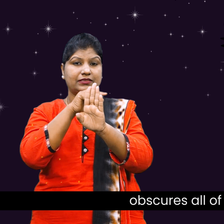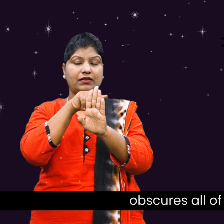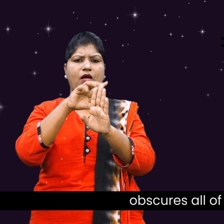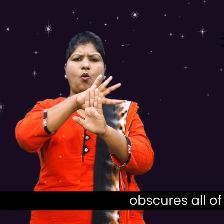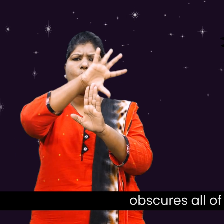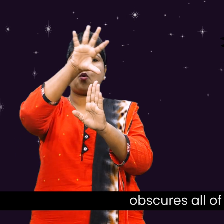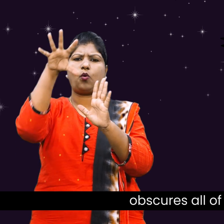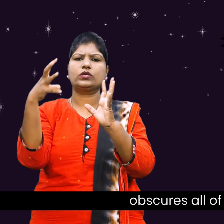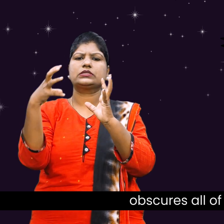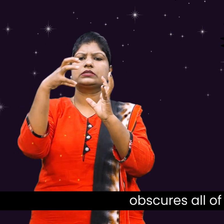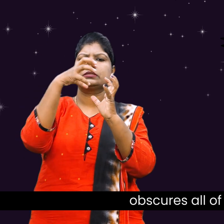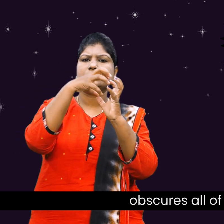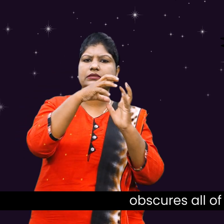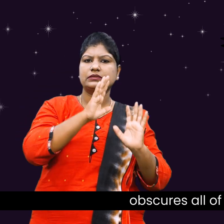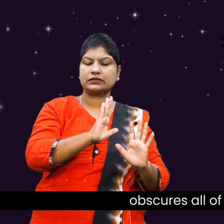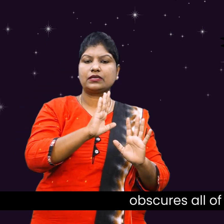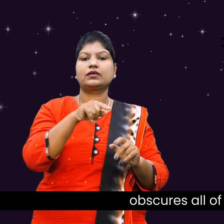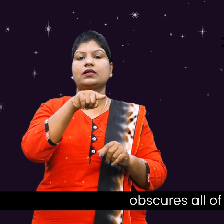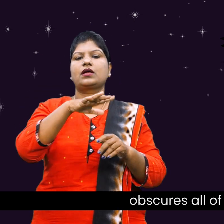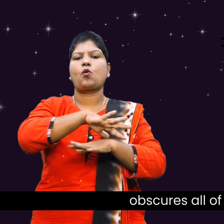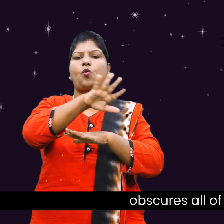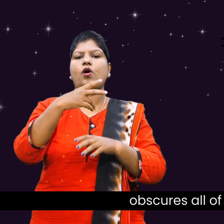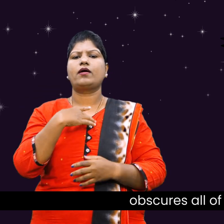moon's visible surface.